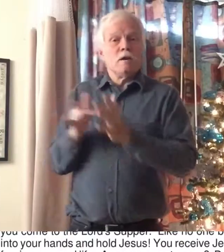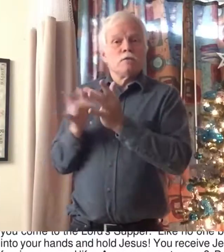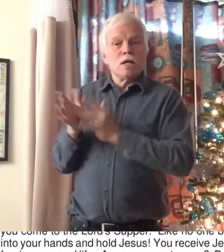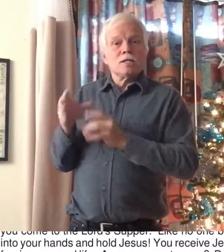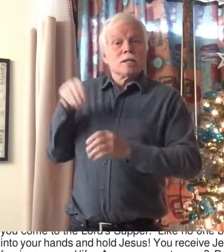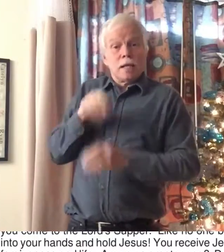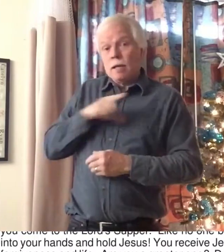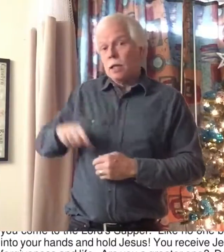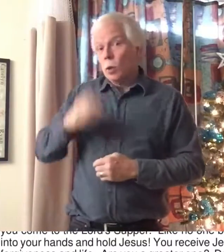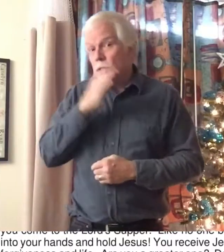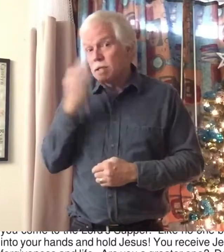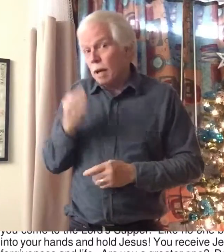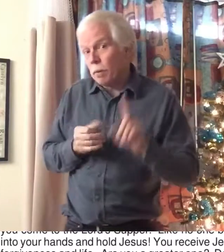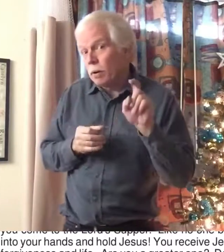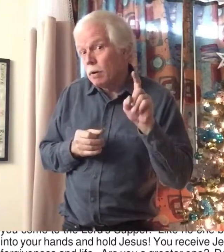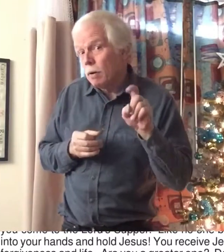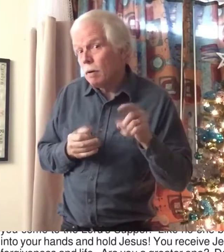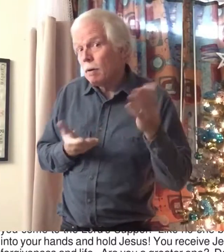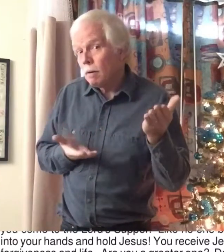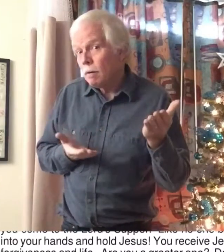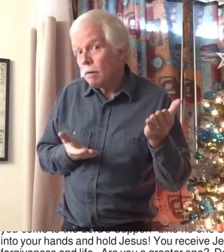Those two had faith